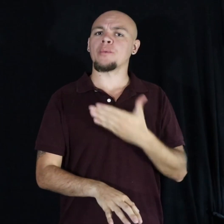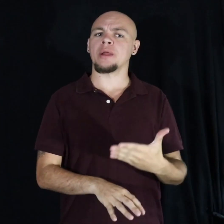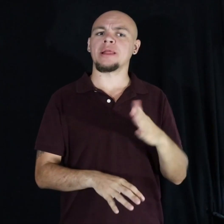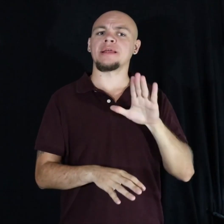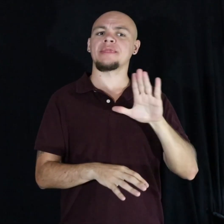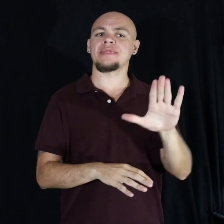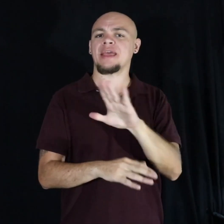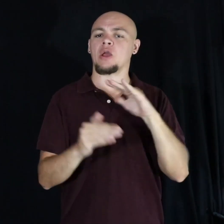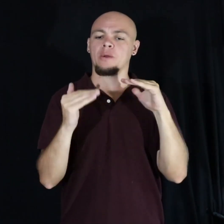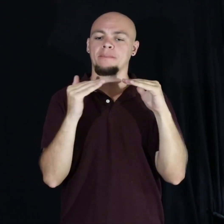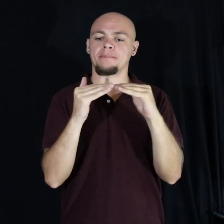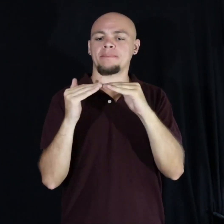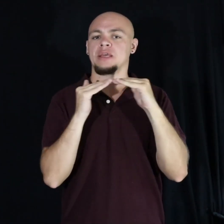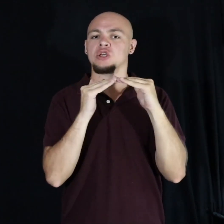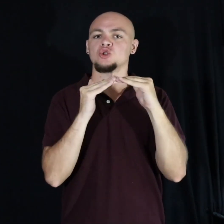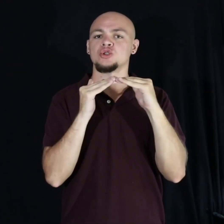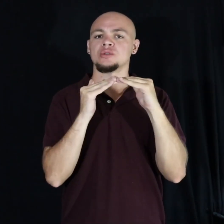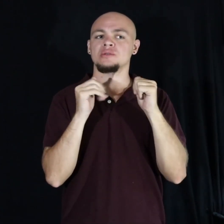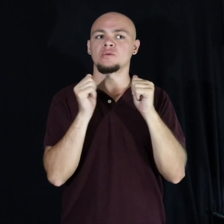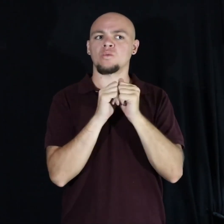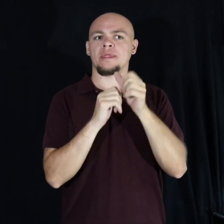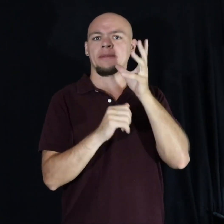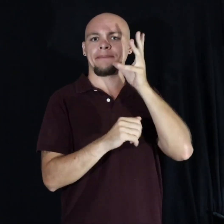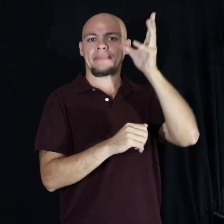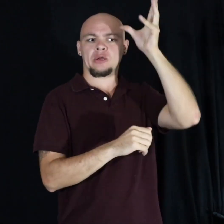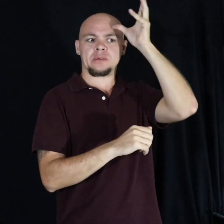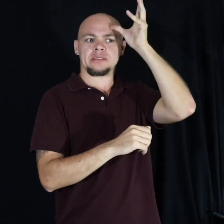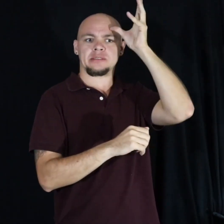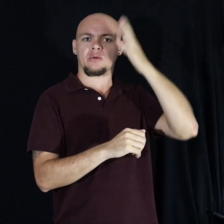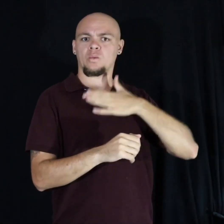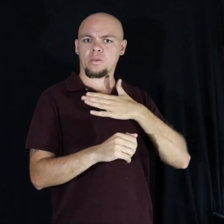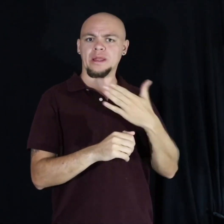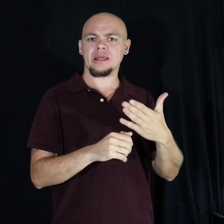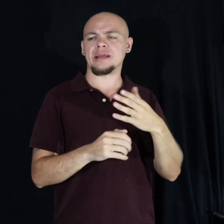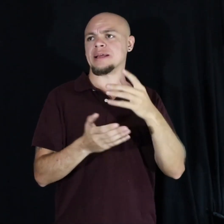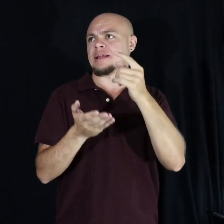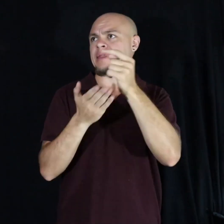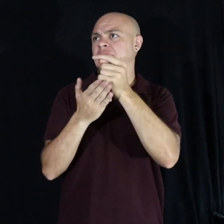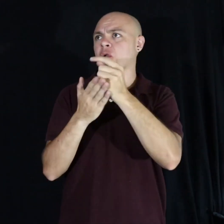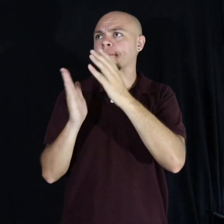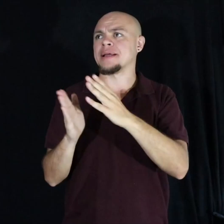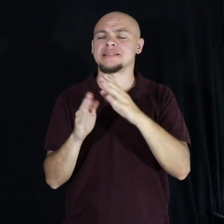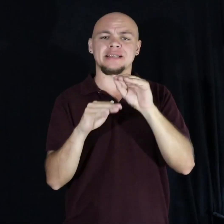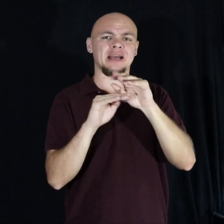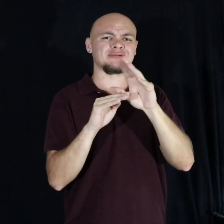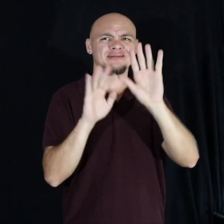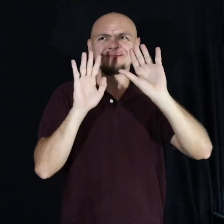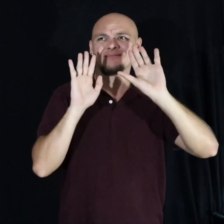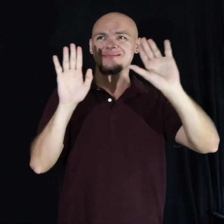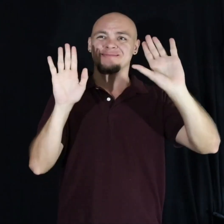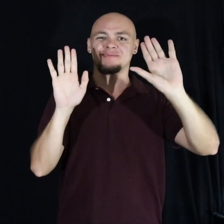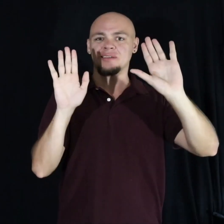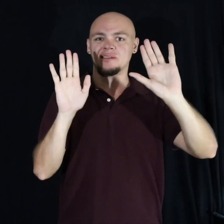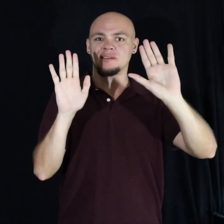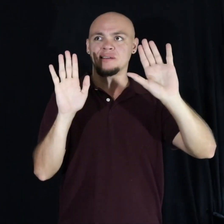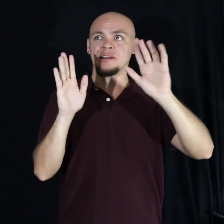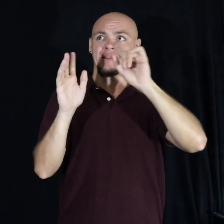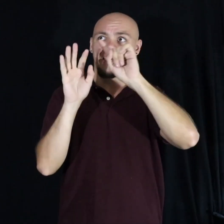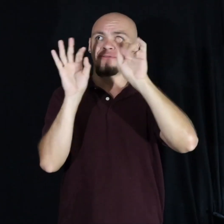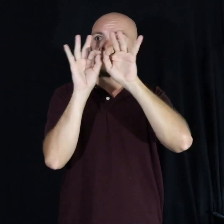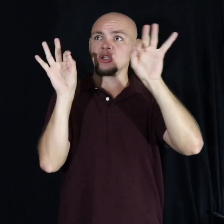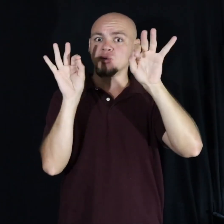their peers than with their parents, therapists, or counselors, the ones that actually have the degrees to help them.